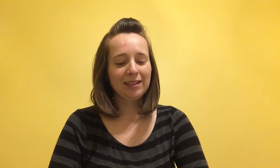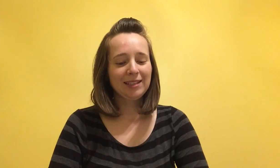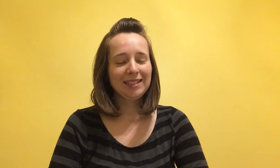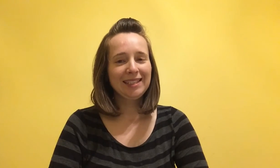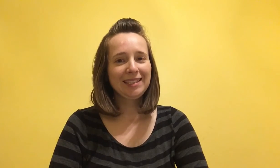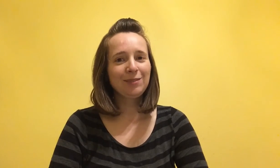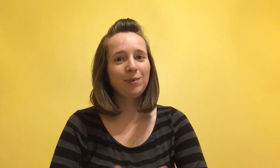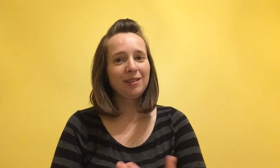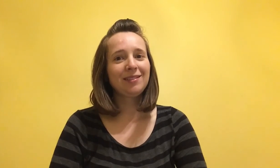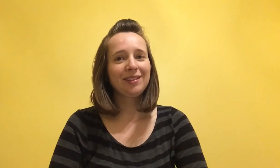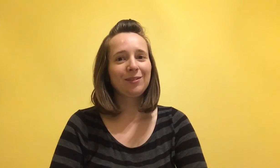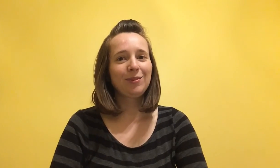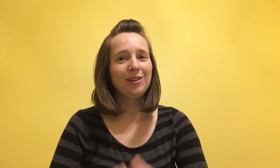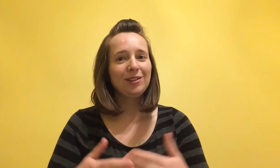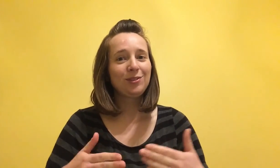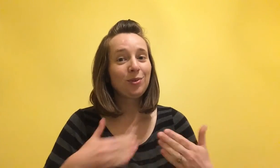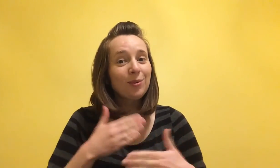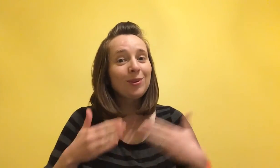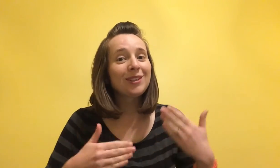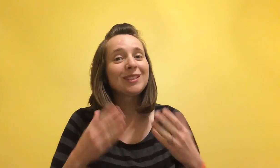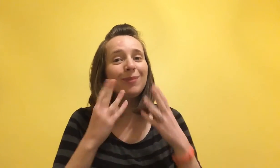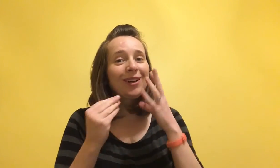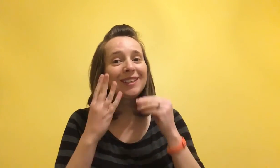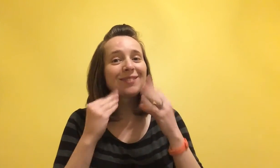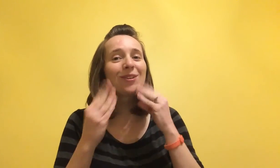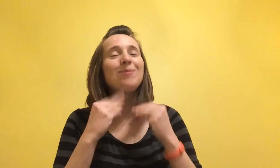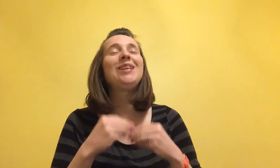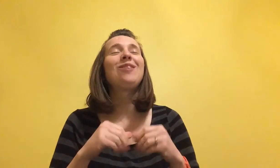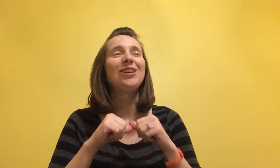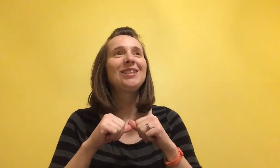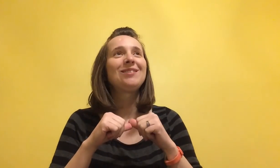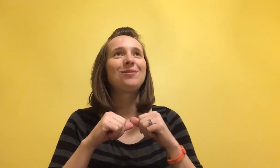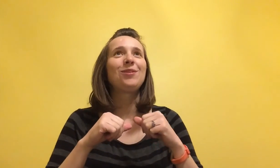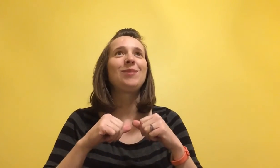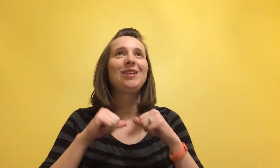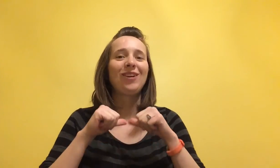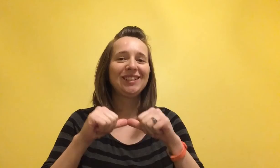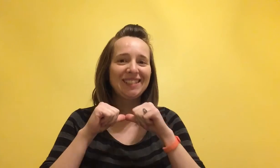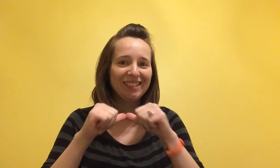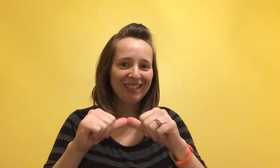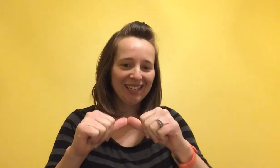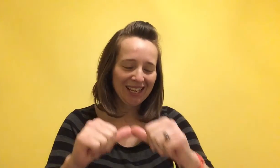Because this has been an enjoyable experience for me constantly.